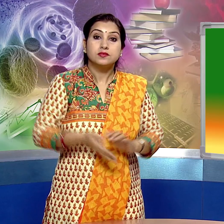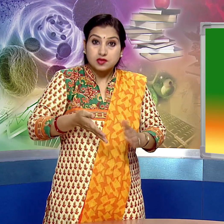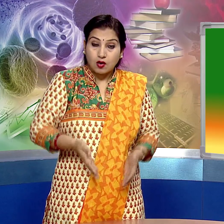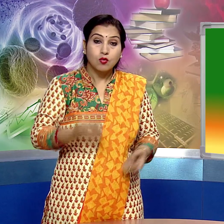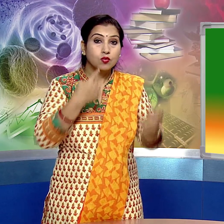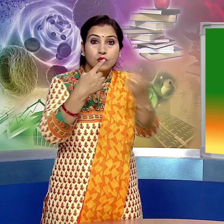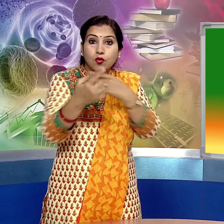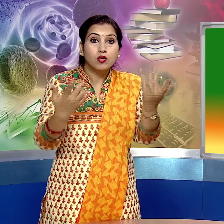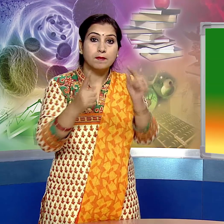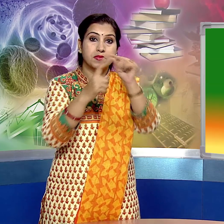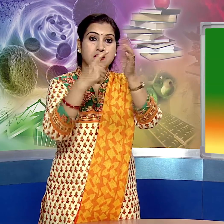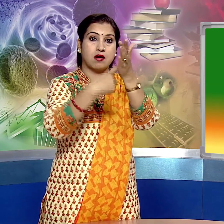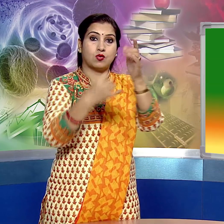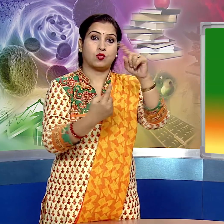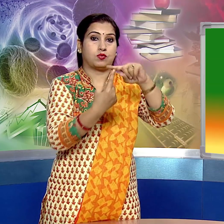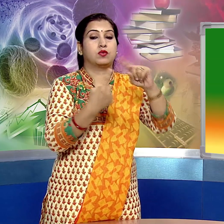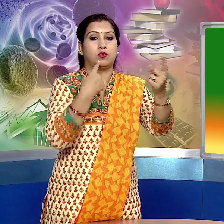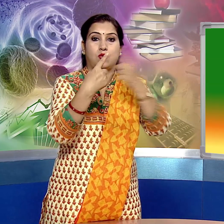Now we will talk about proteins.